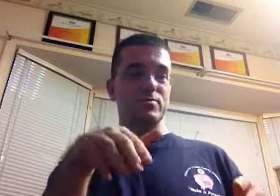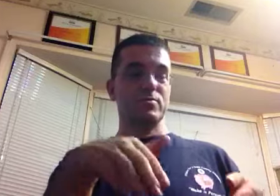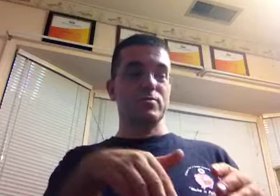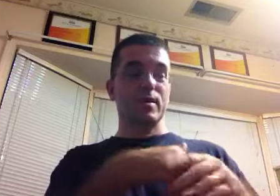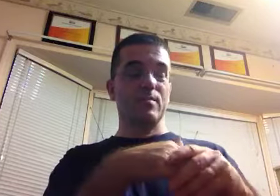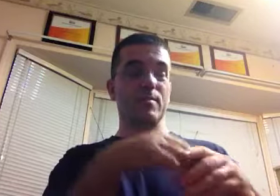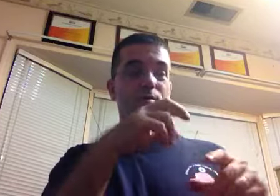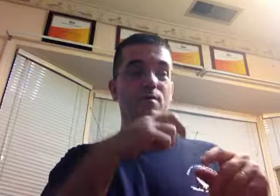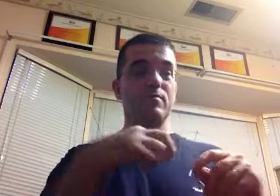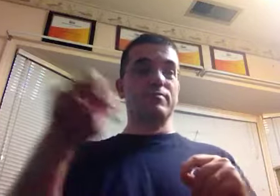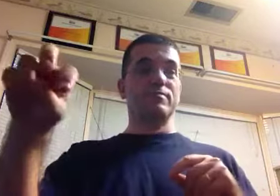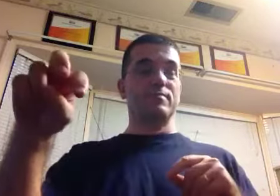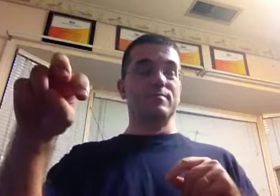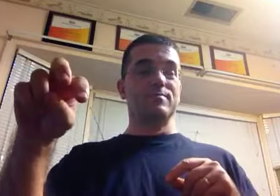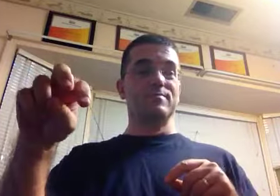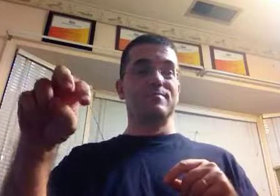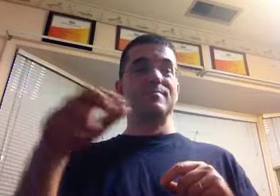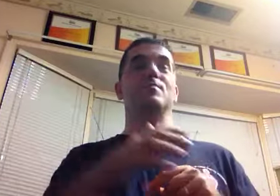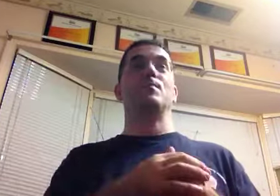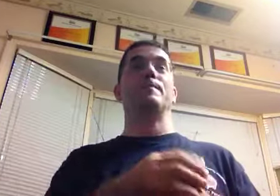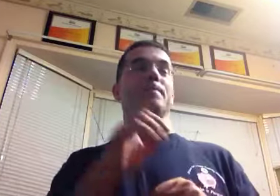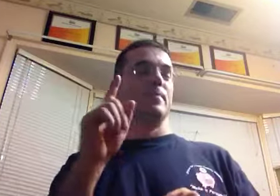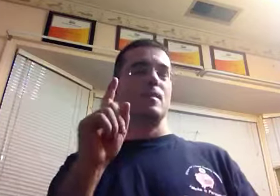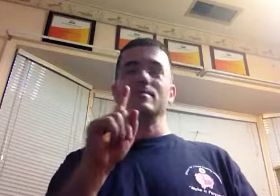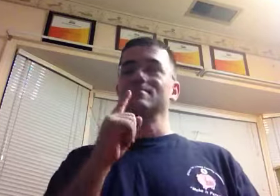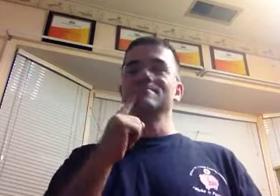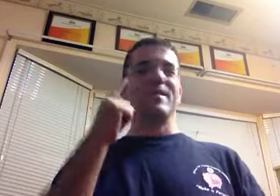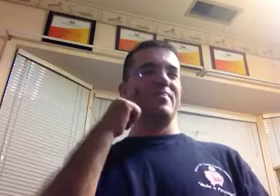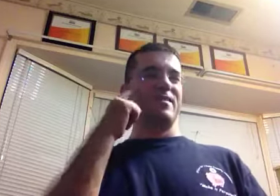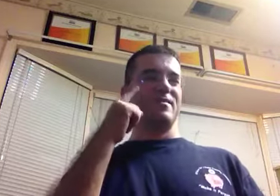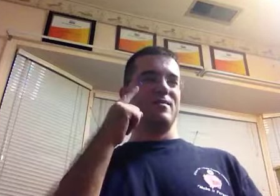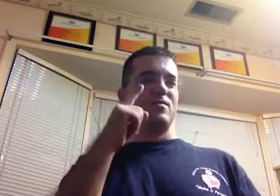Well, I think you probably do the trip. Where in Mexico? Puerto Vallarta.